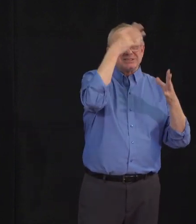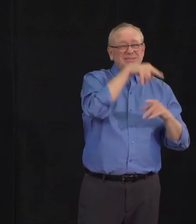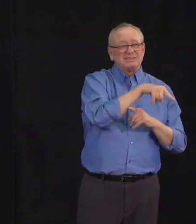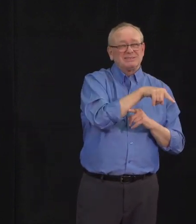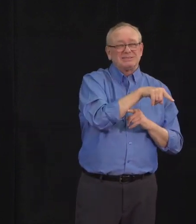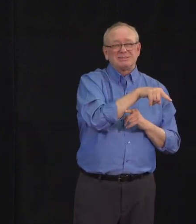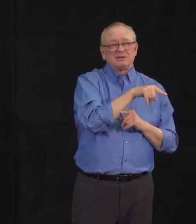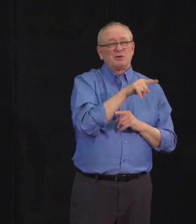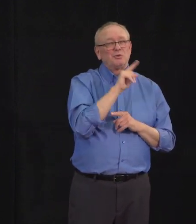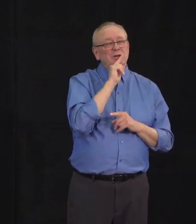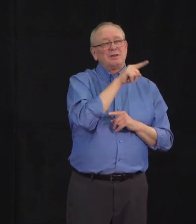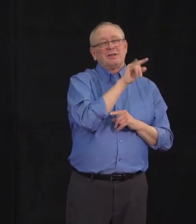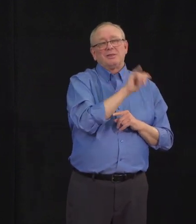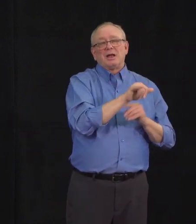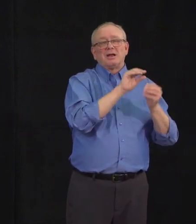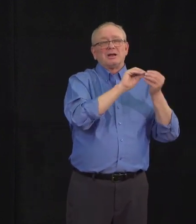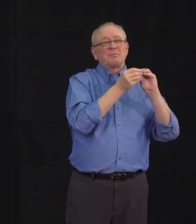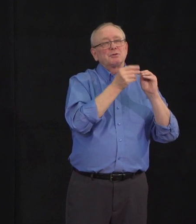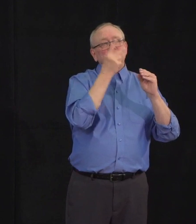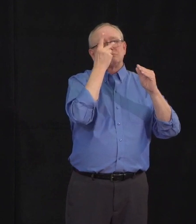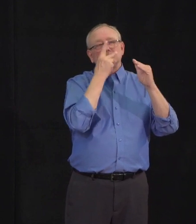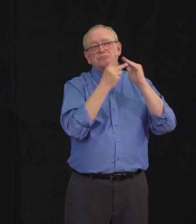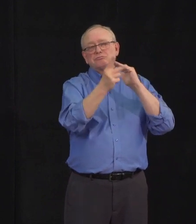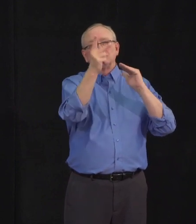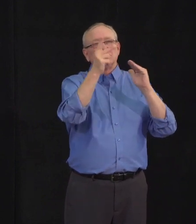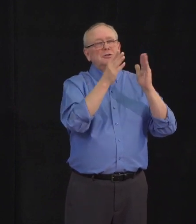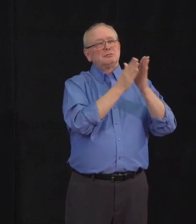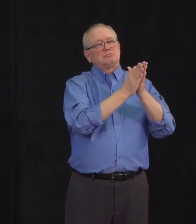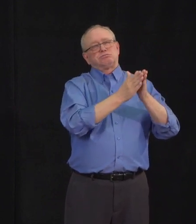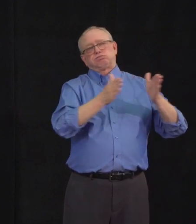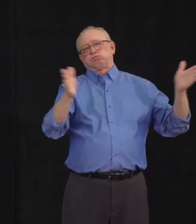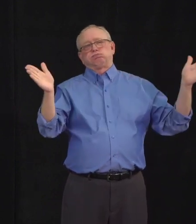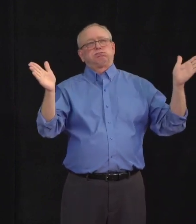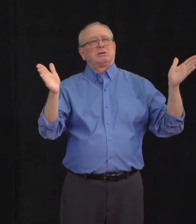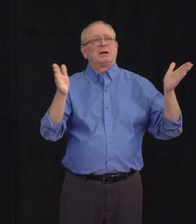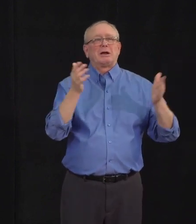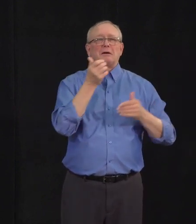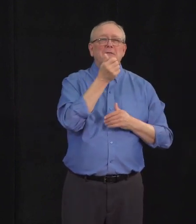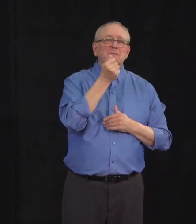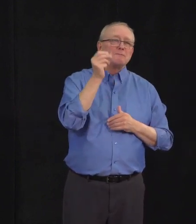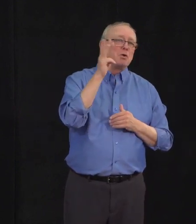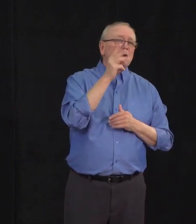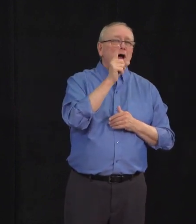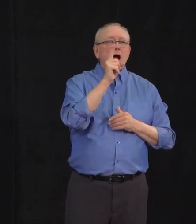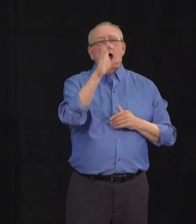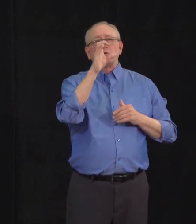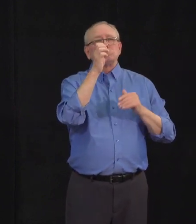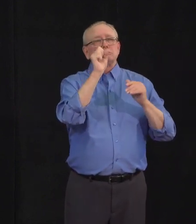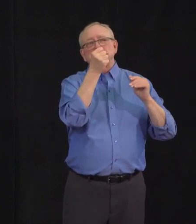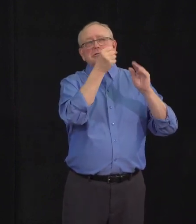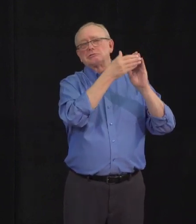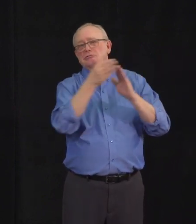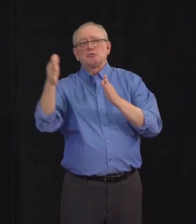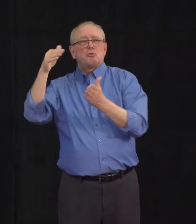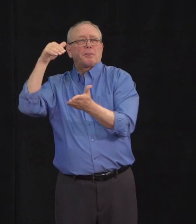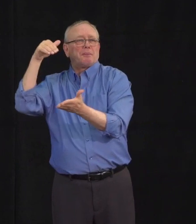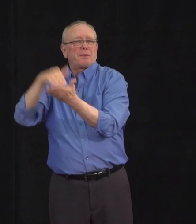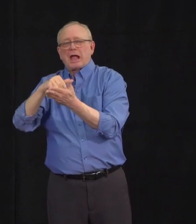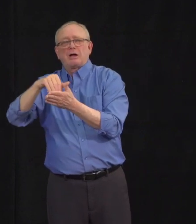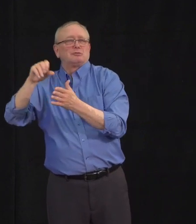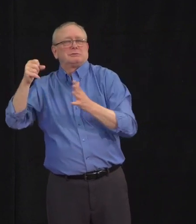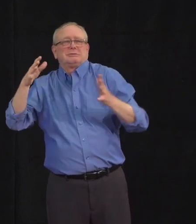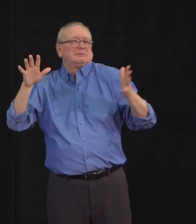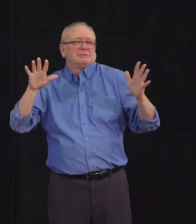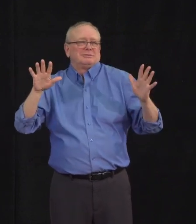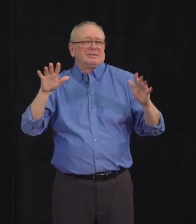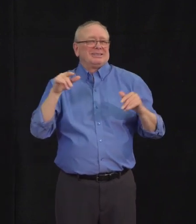thousand. And the problem with modeling out deaths or predicting deaths is it's even more difficult to kind